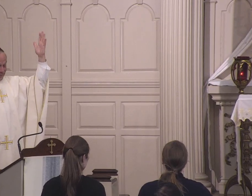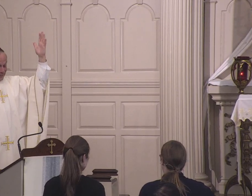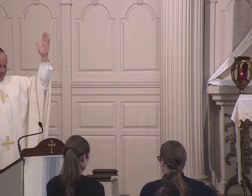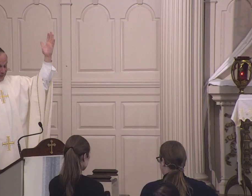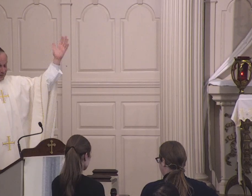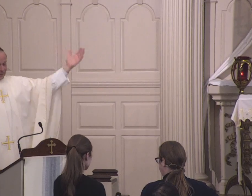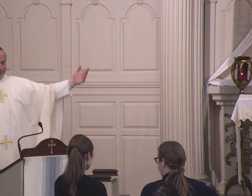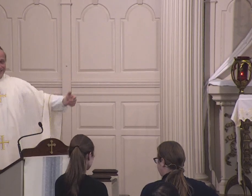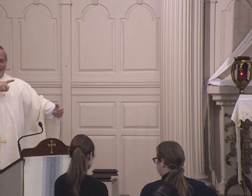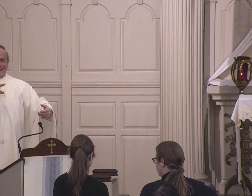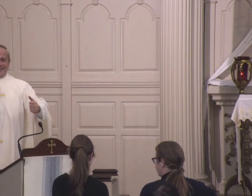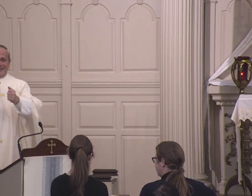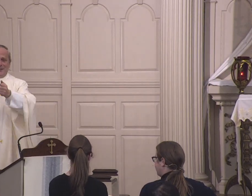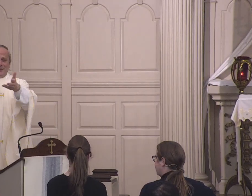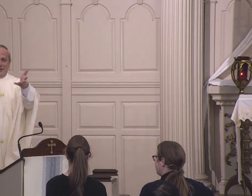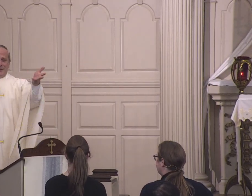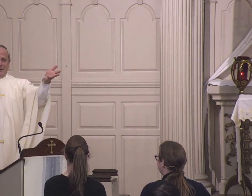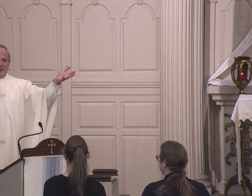Alleluia.